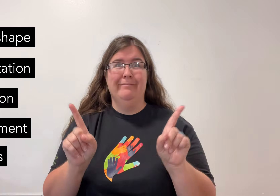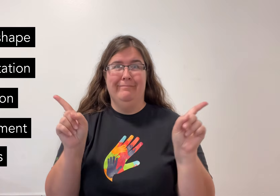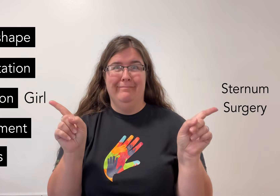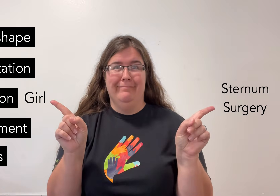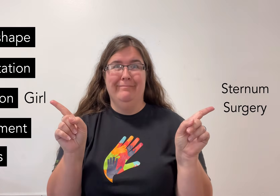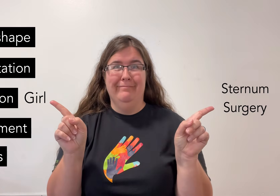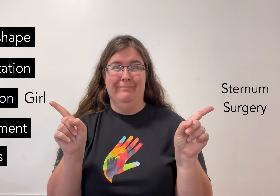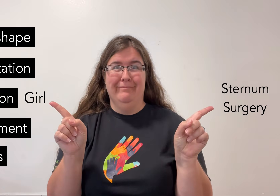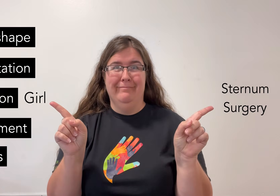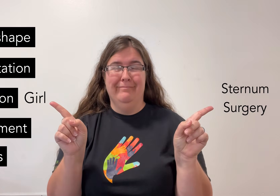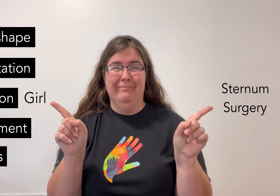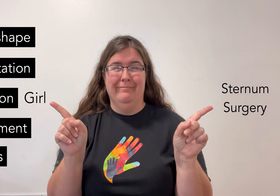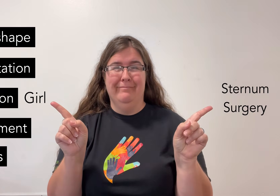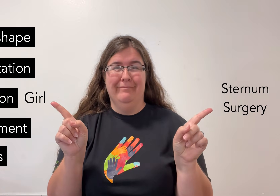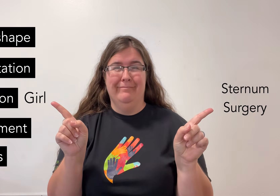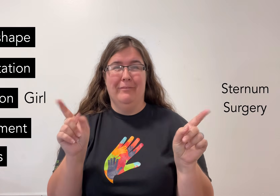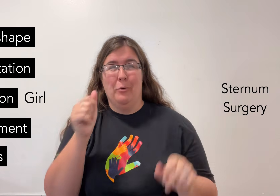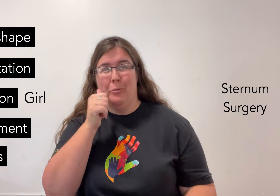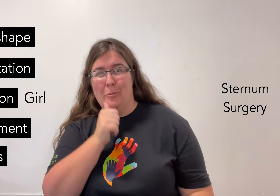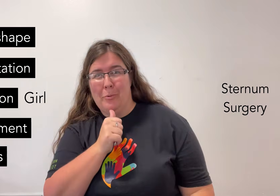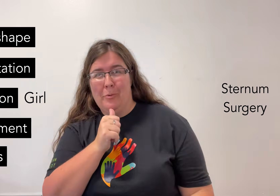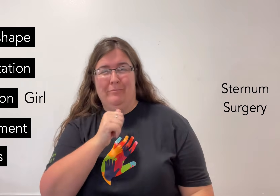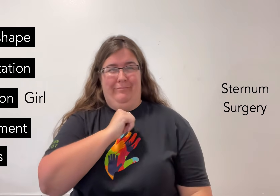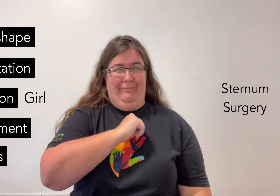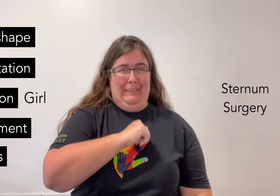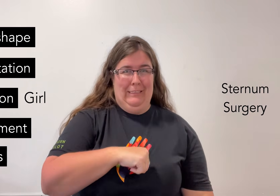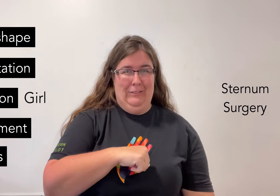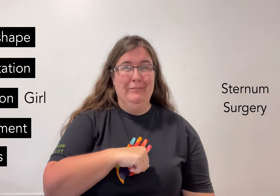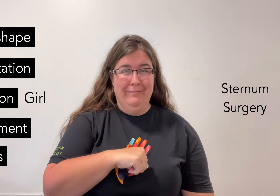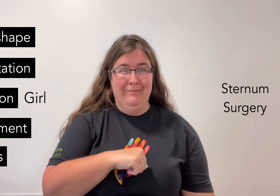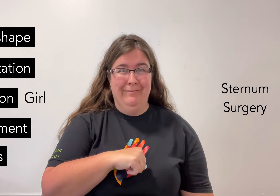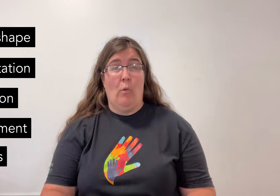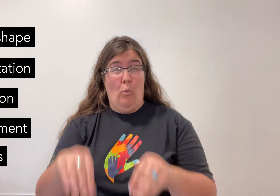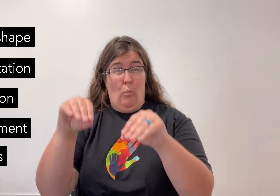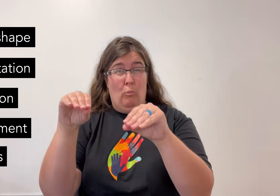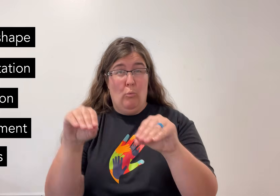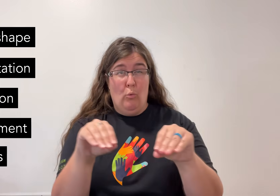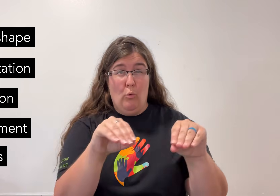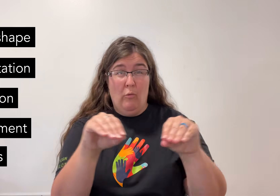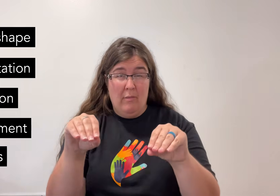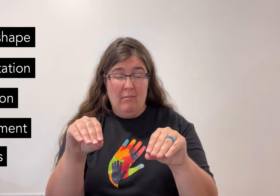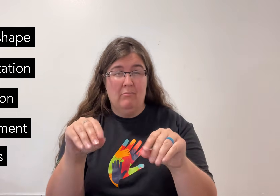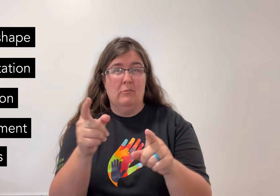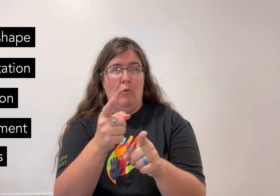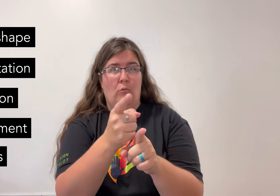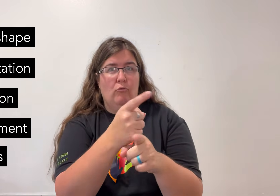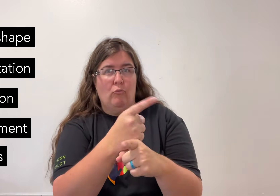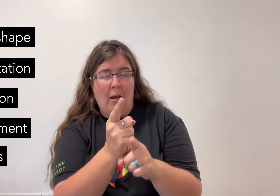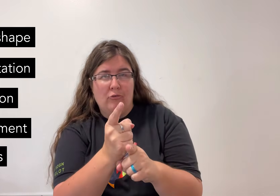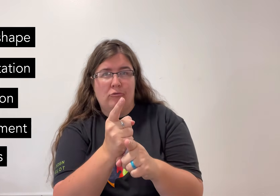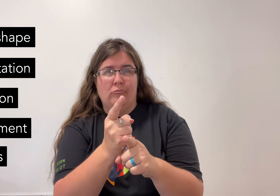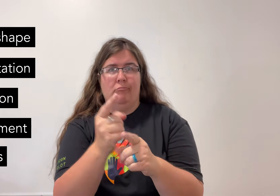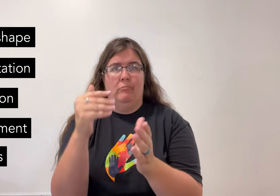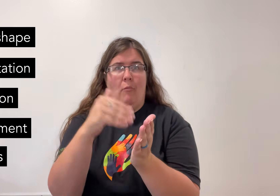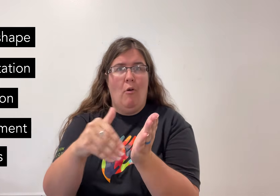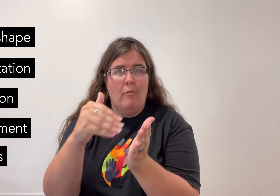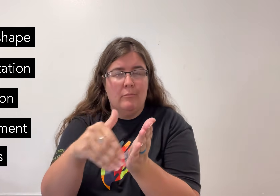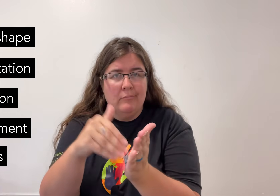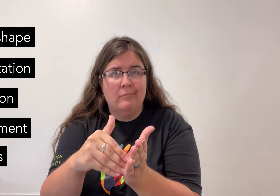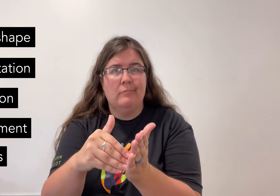different. Girl is on the face and sternum surgery is on the body. Movement, so signs direction, frequency, whether